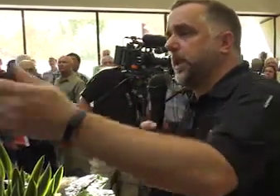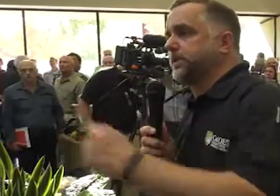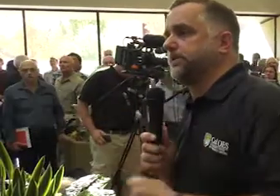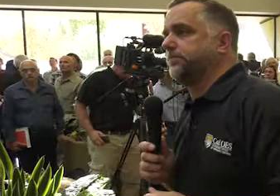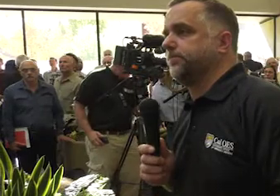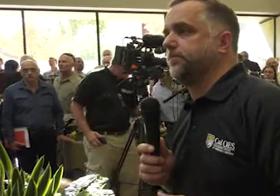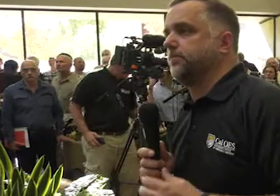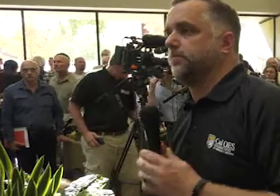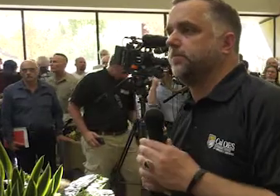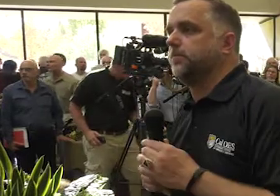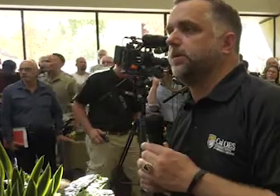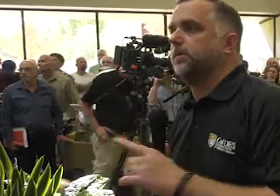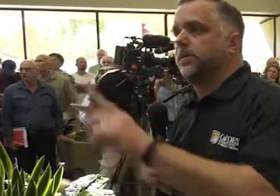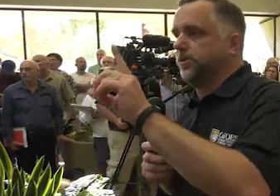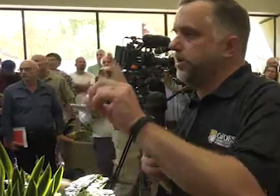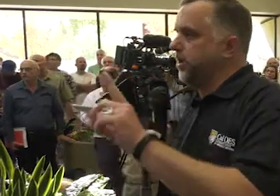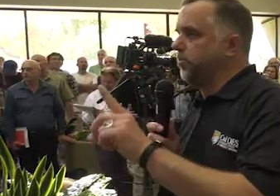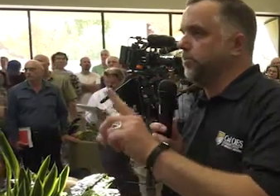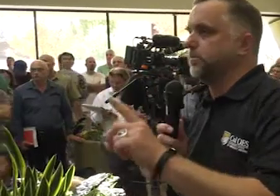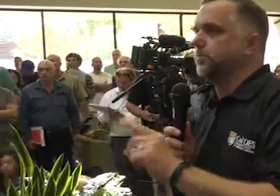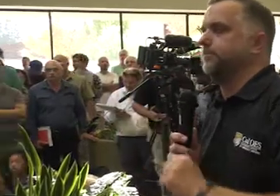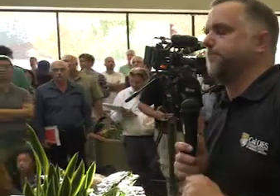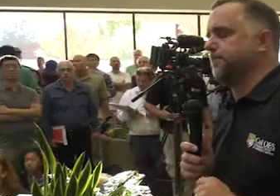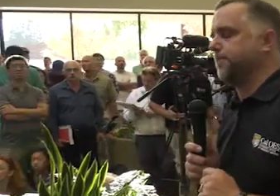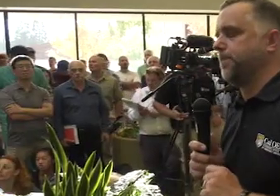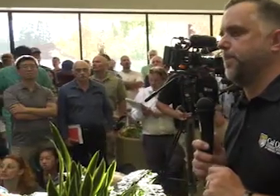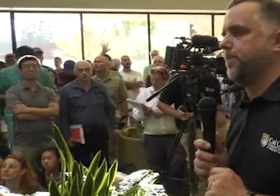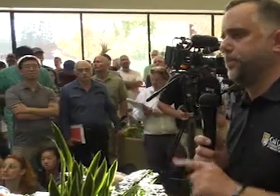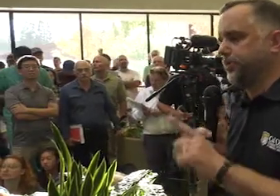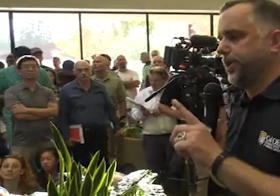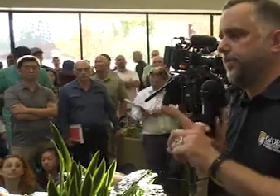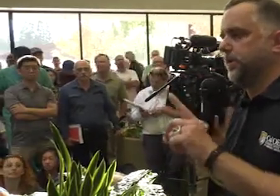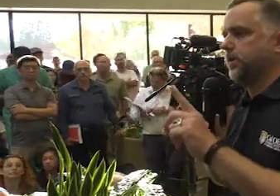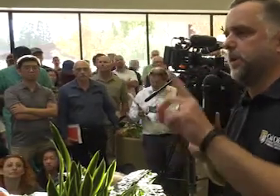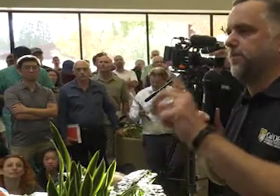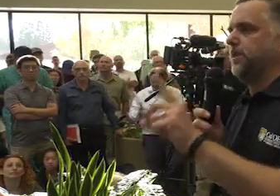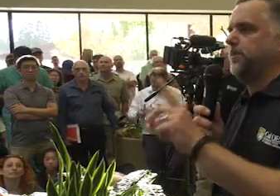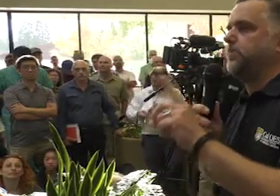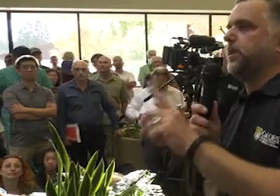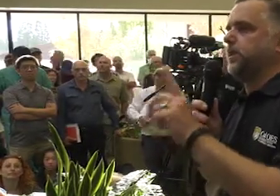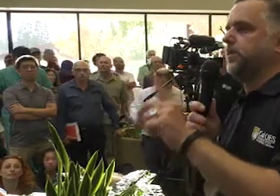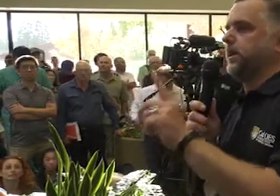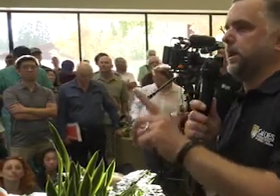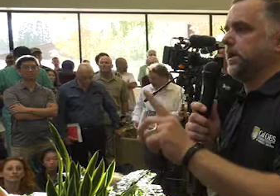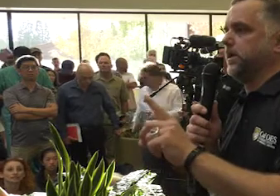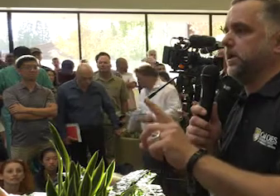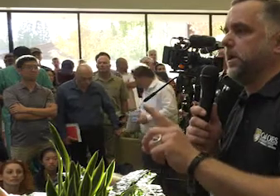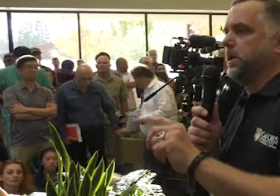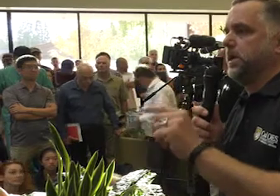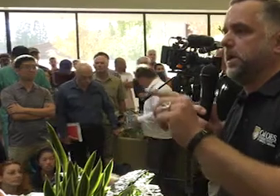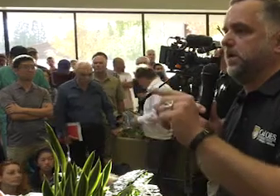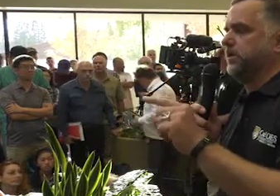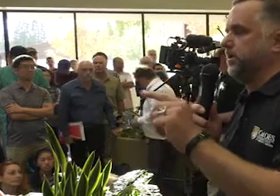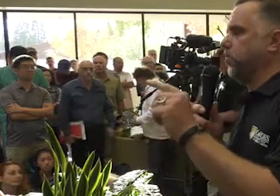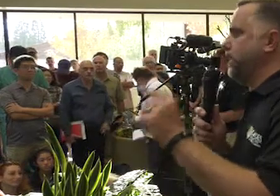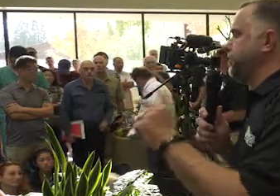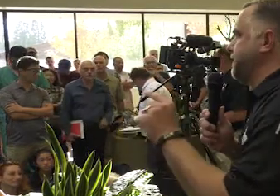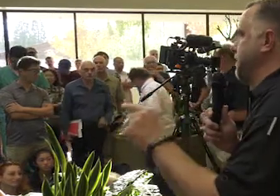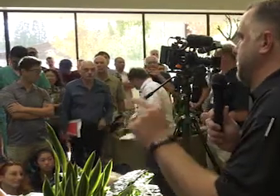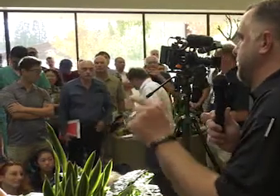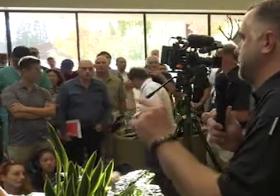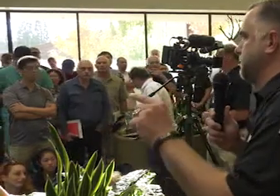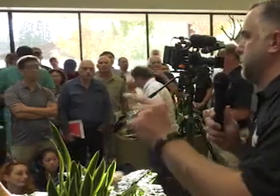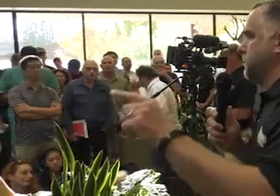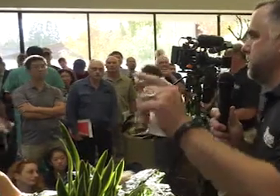to collect. You said you would also read other parts of the policy. So let me be clear again. Can you repeat the question? The